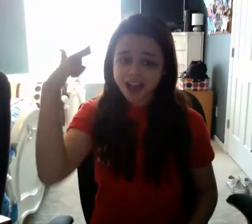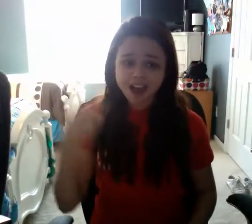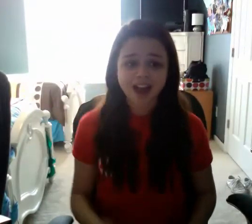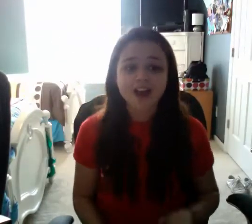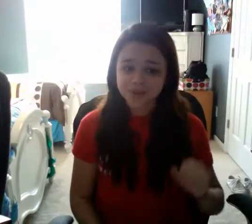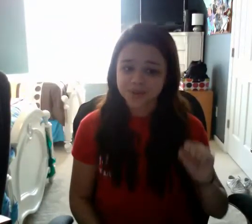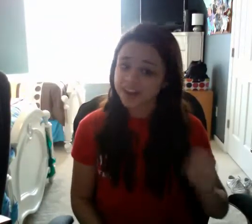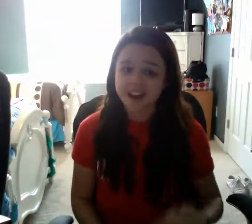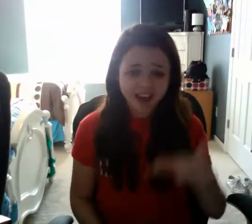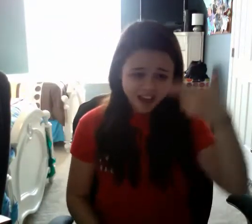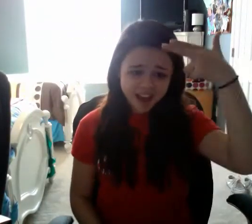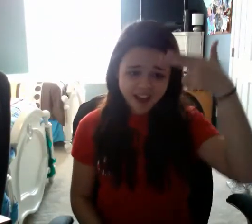oh,